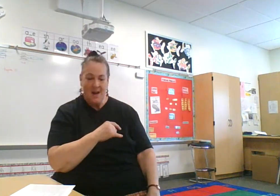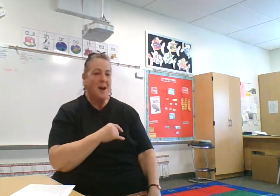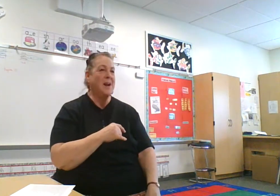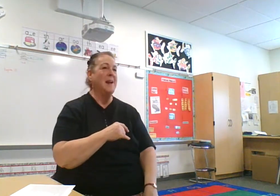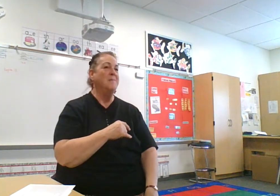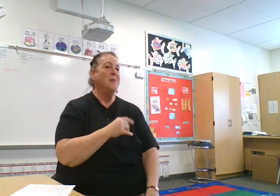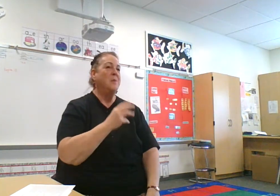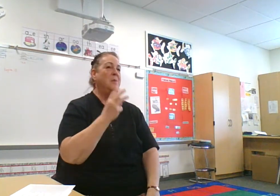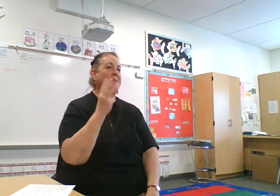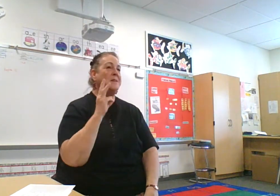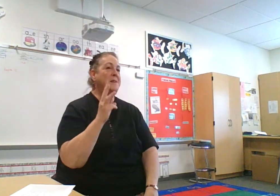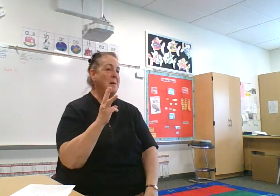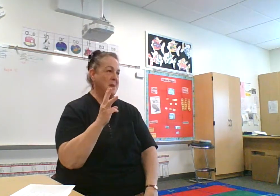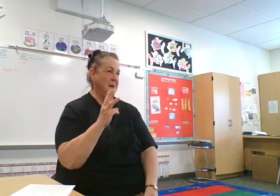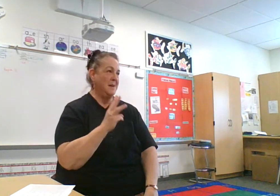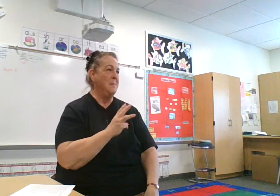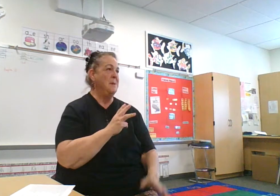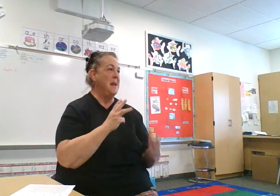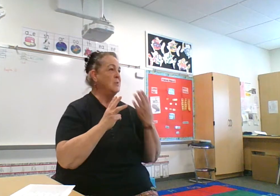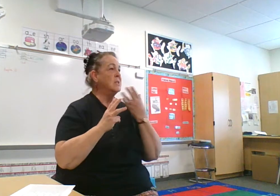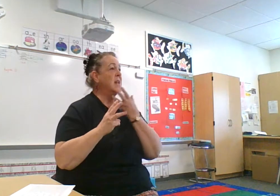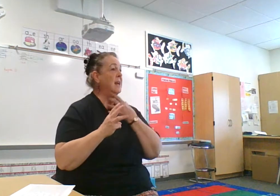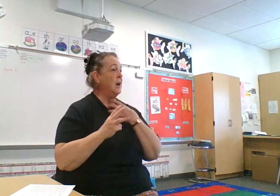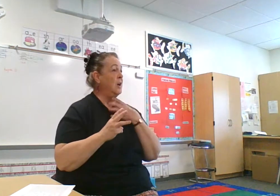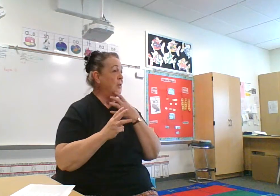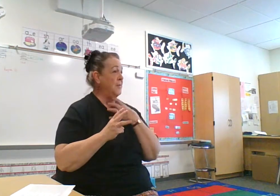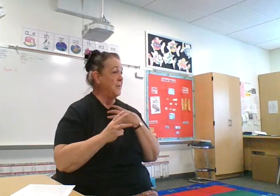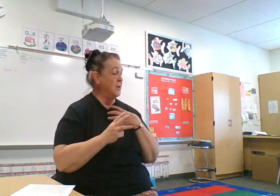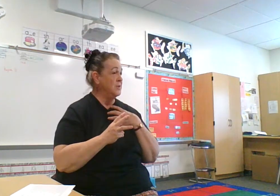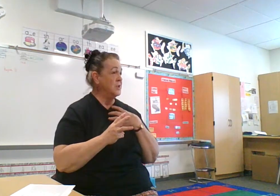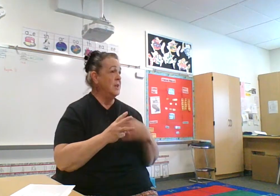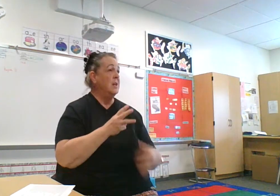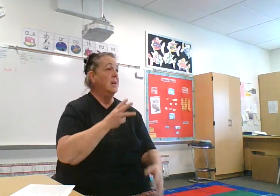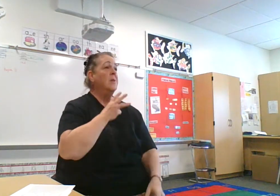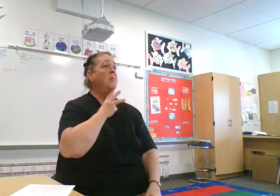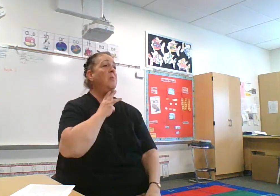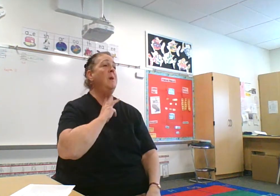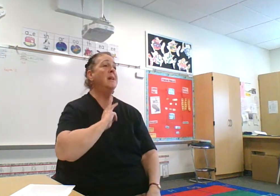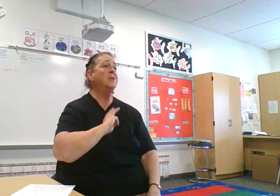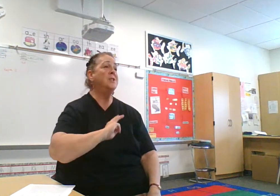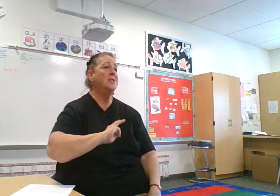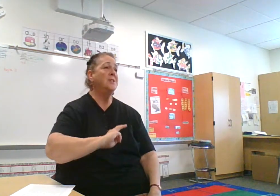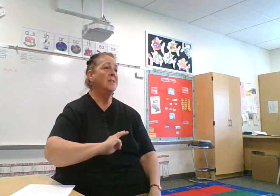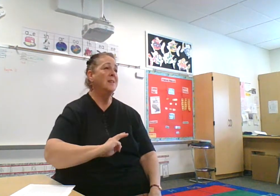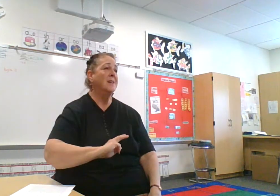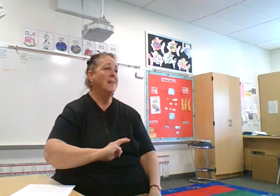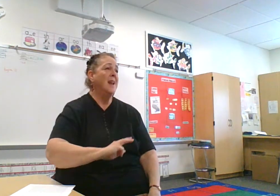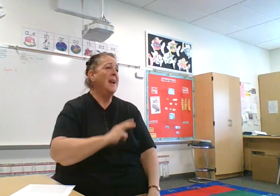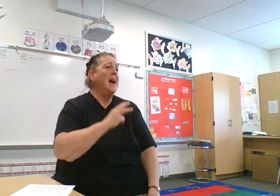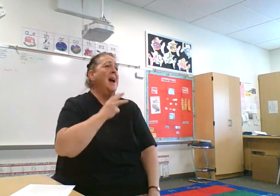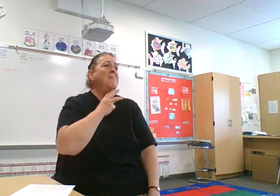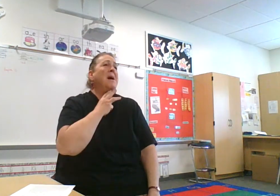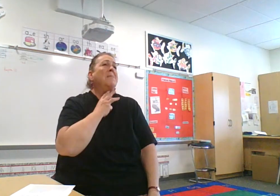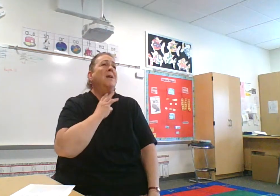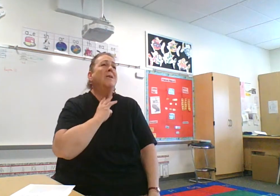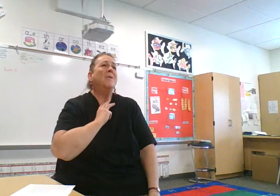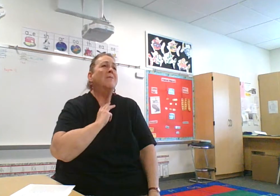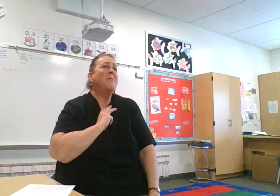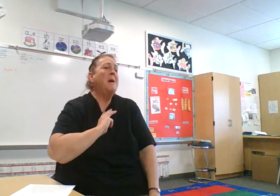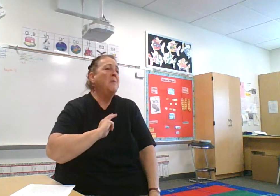Okay. With a W coming down just like hunger and thirst, wish. Like I'm hungry for my wish to